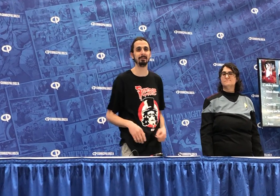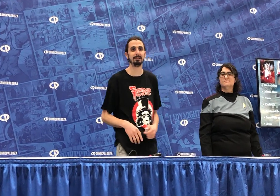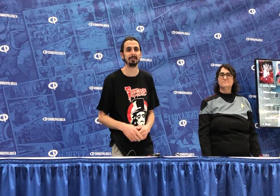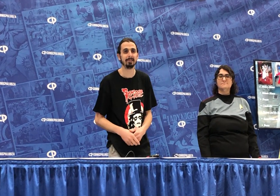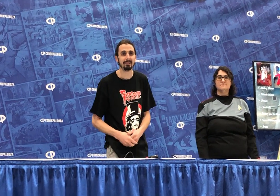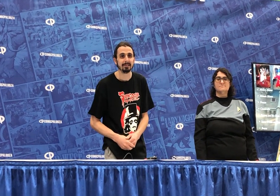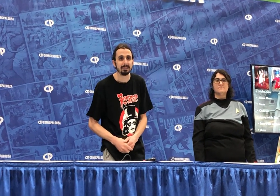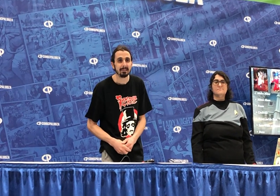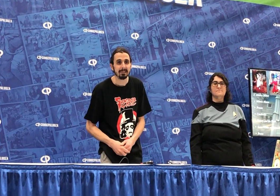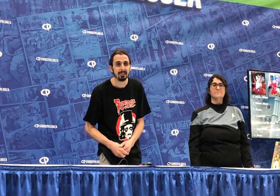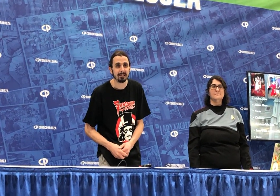Yes.